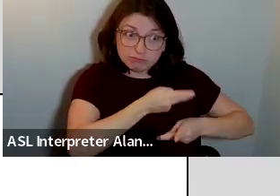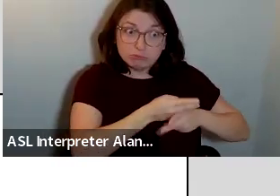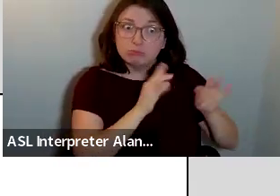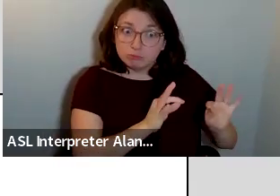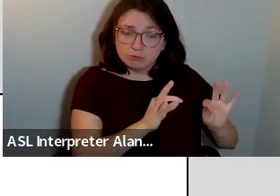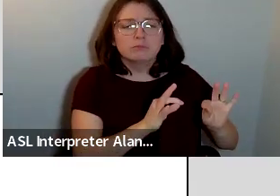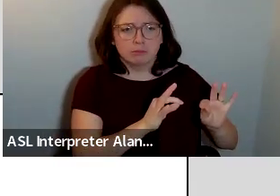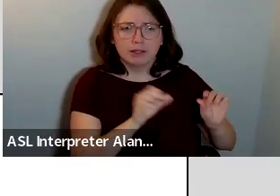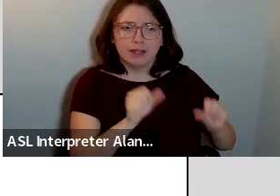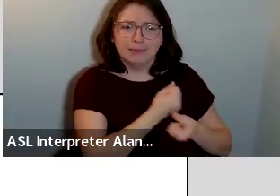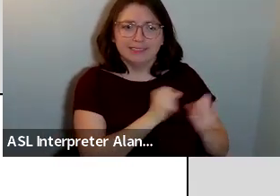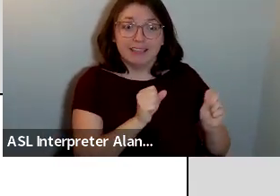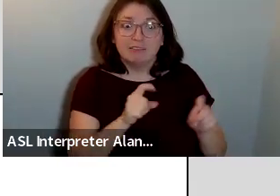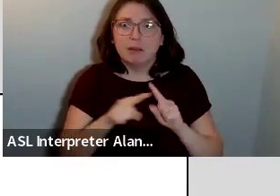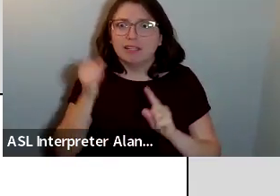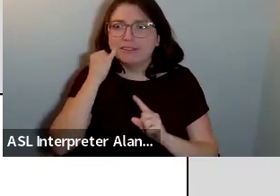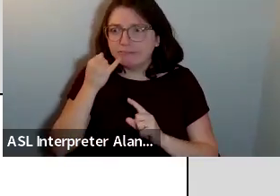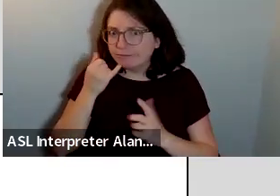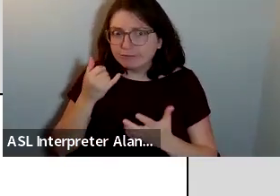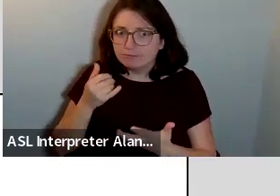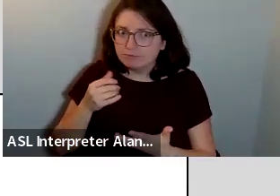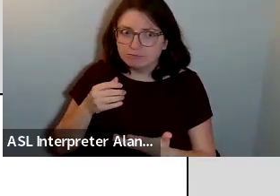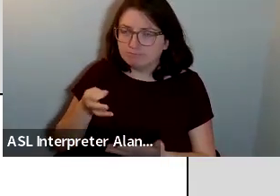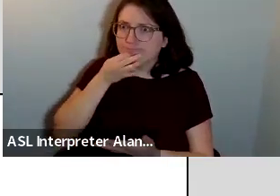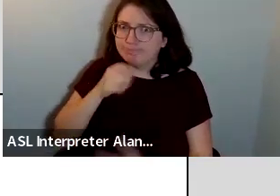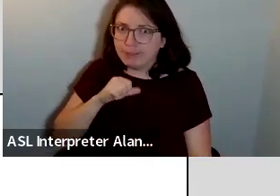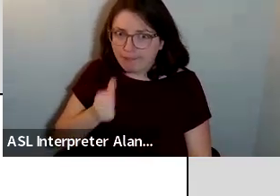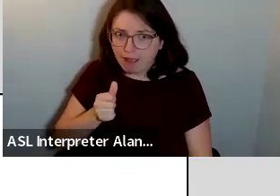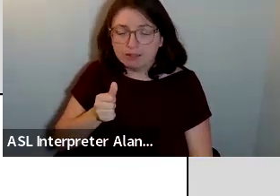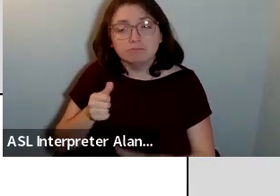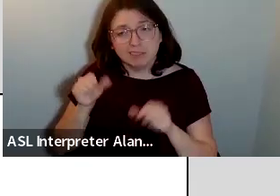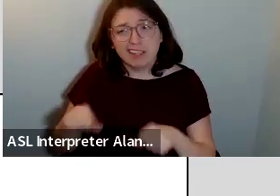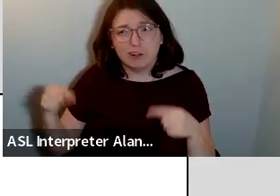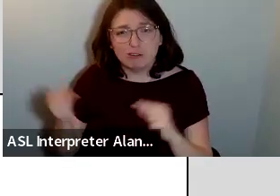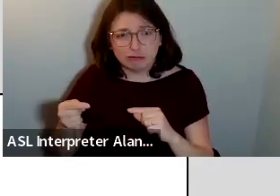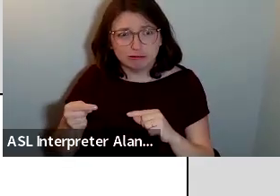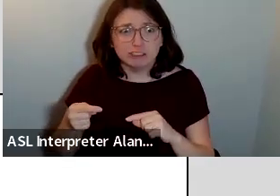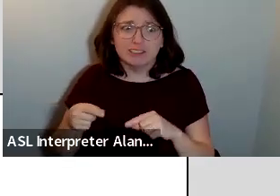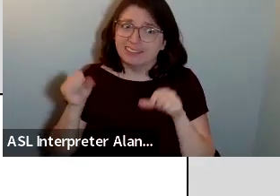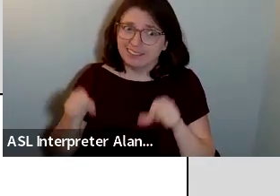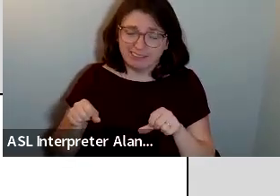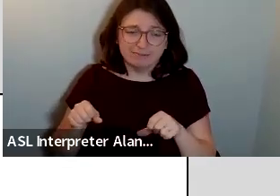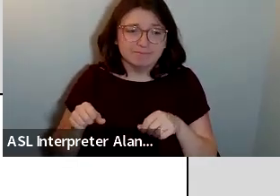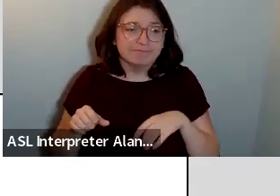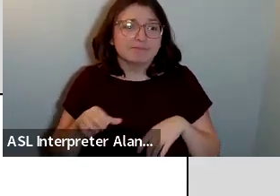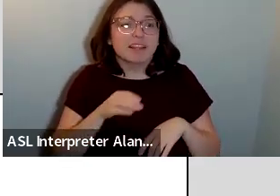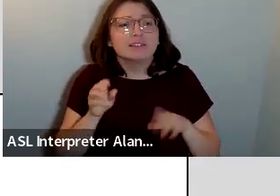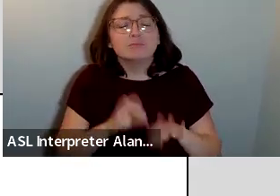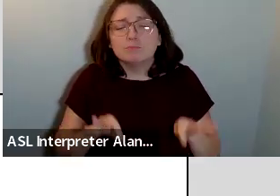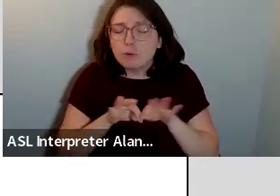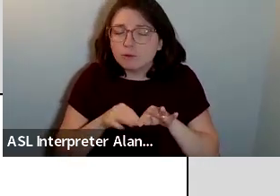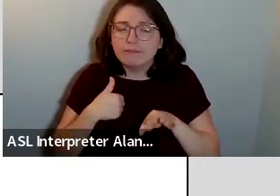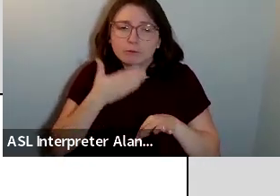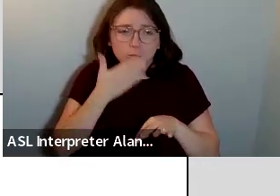harm, grievous harm, and it rests on rigorous program planning and thoughtful patient deliberation. We really